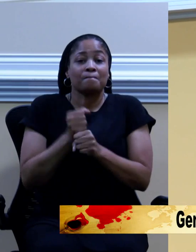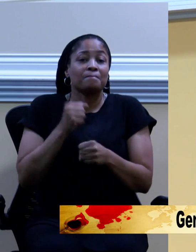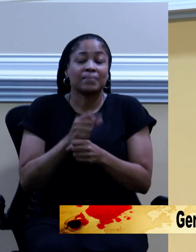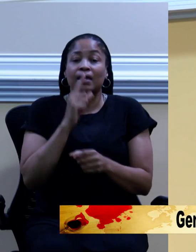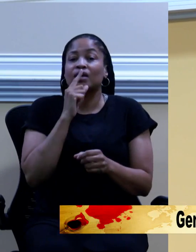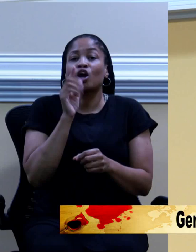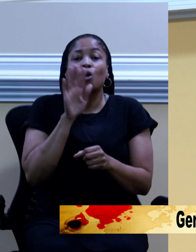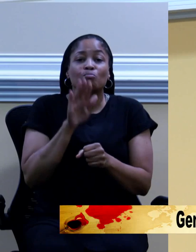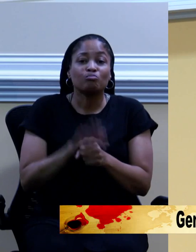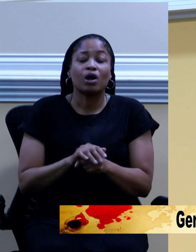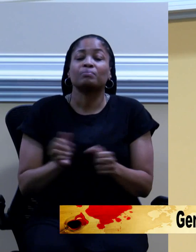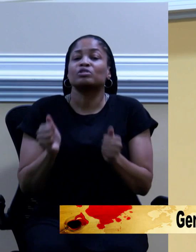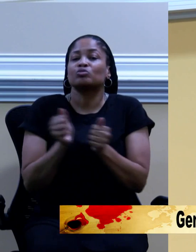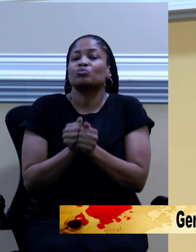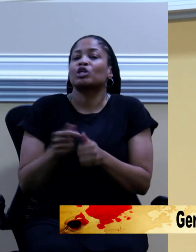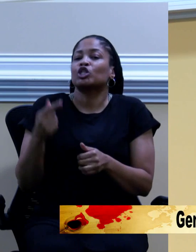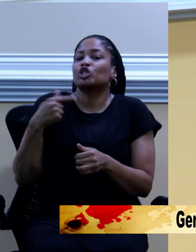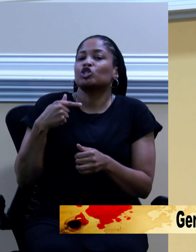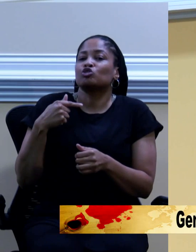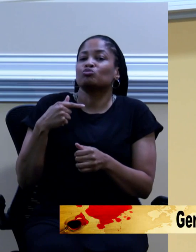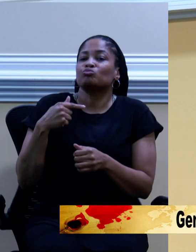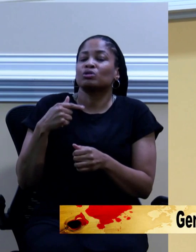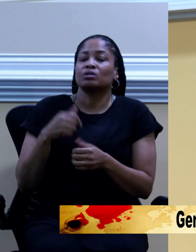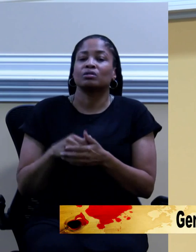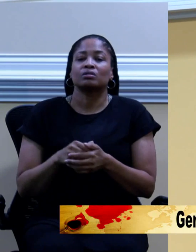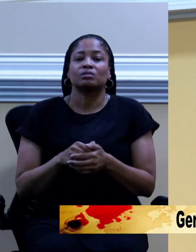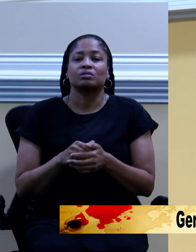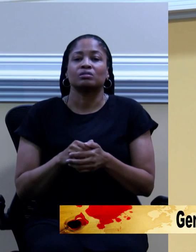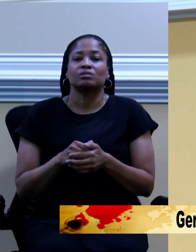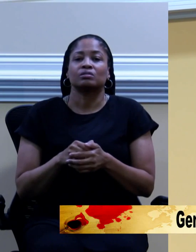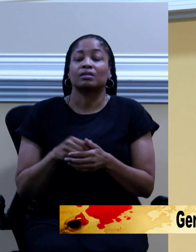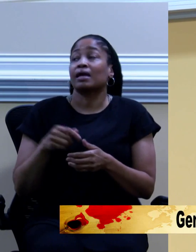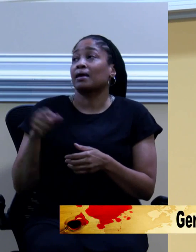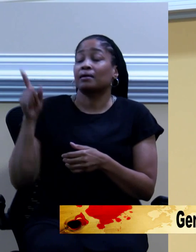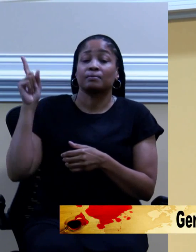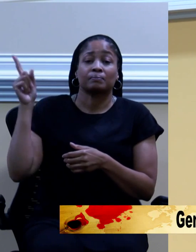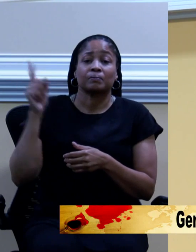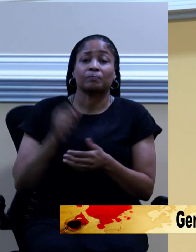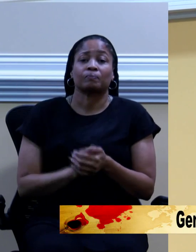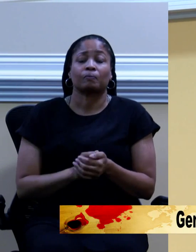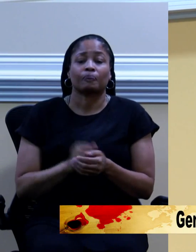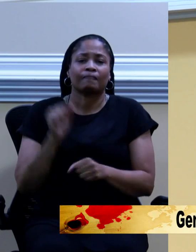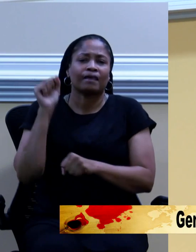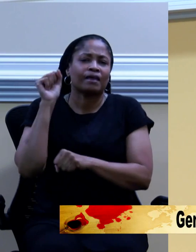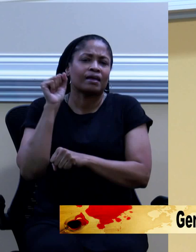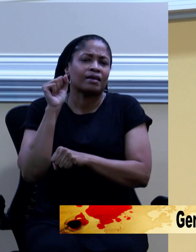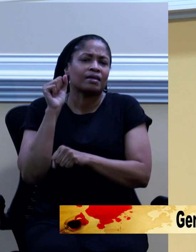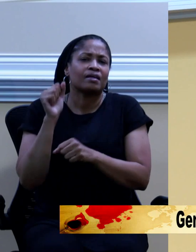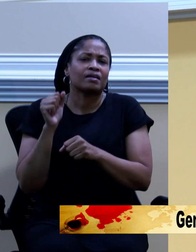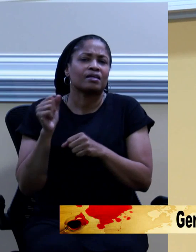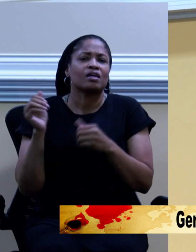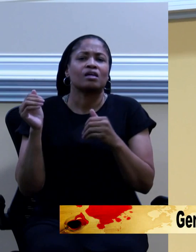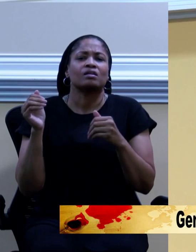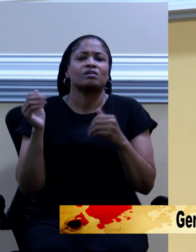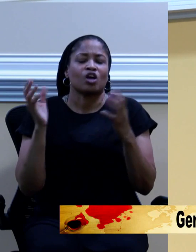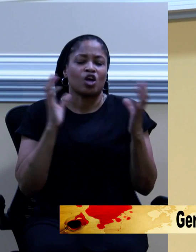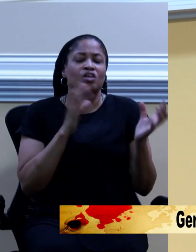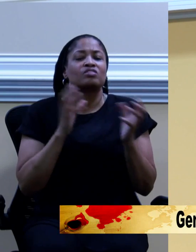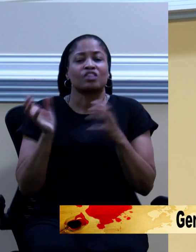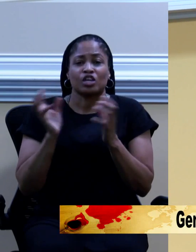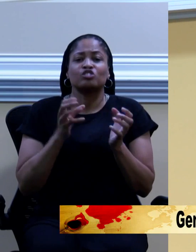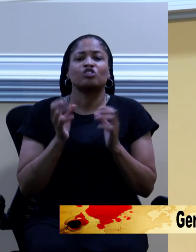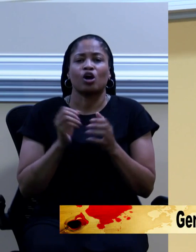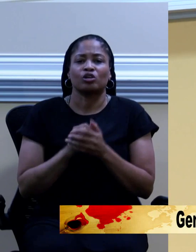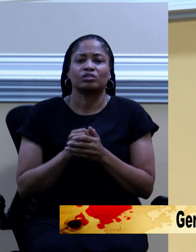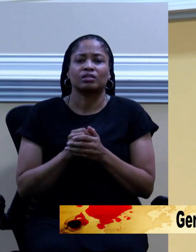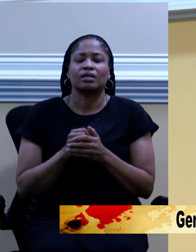thee exceedingly. Uh-huh. And Abram fell on his face, and God talked with him, saying, as for me, behold, my